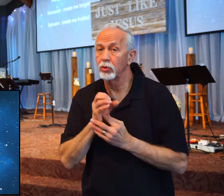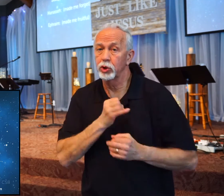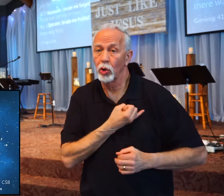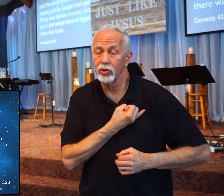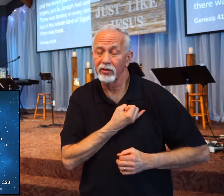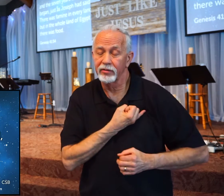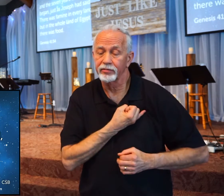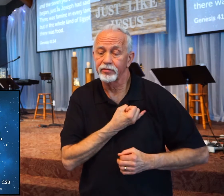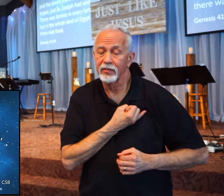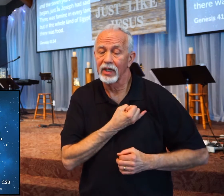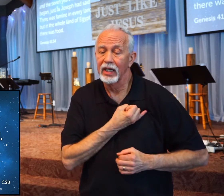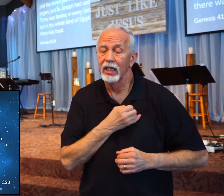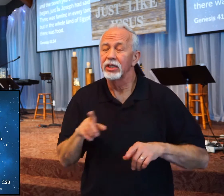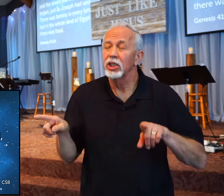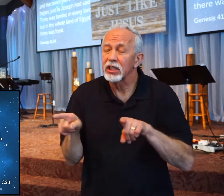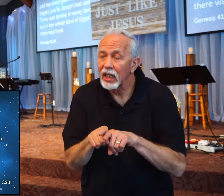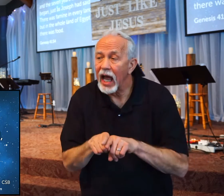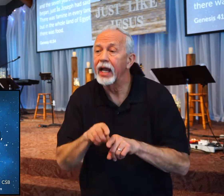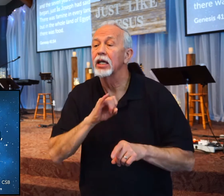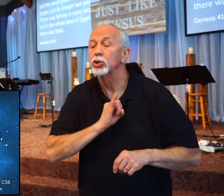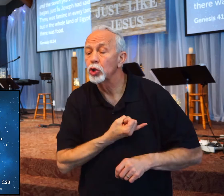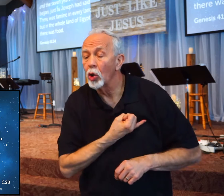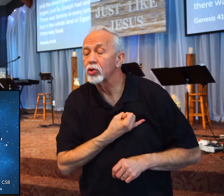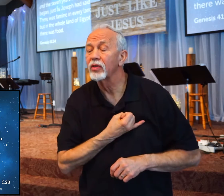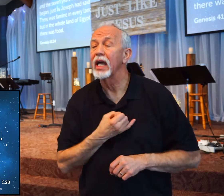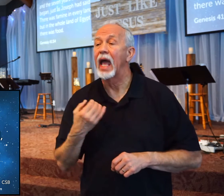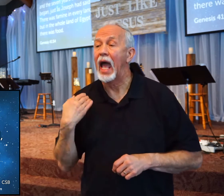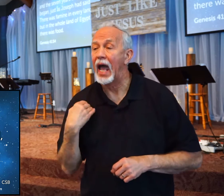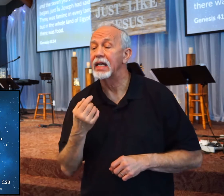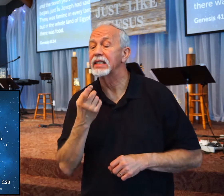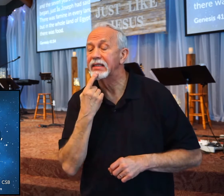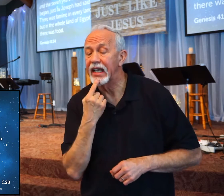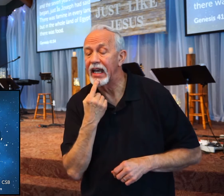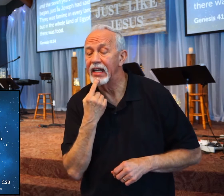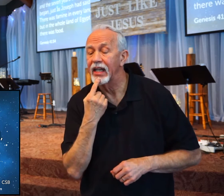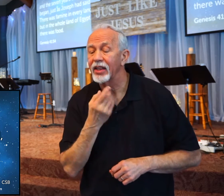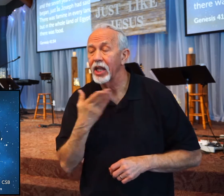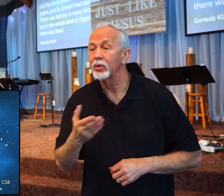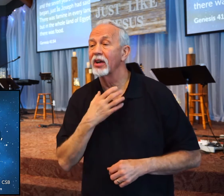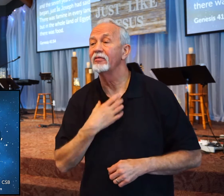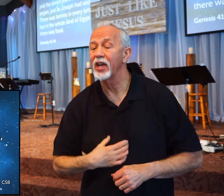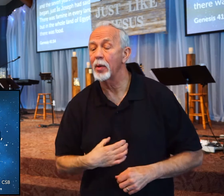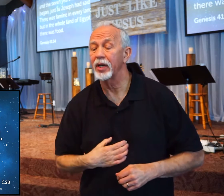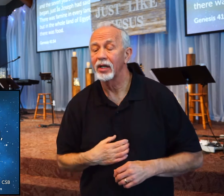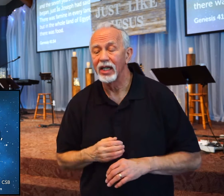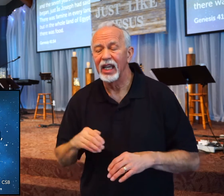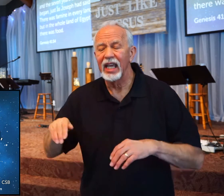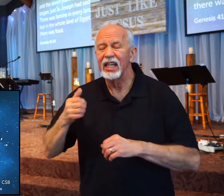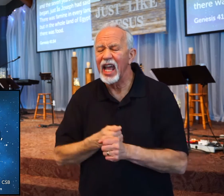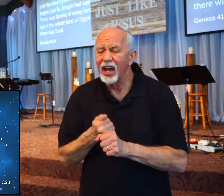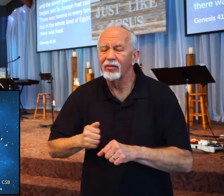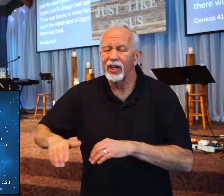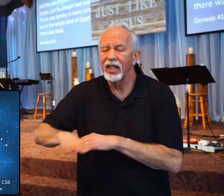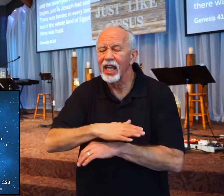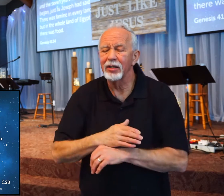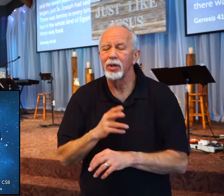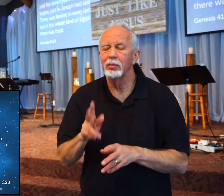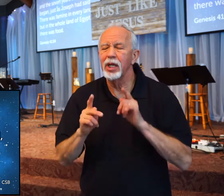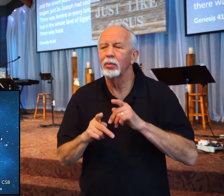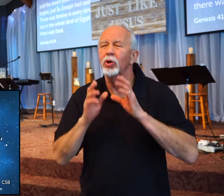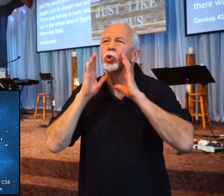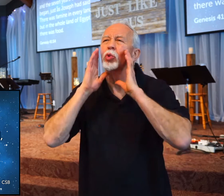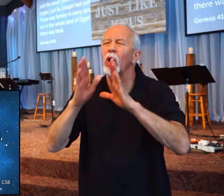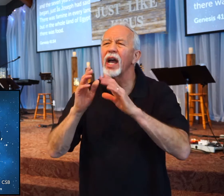says, just as Joseph had said, and there was a famine all across Egypt, the people cried out to Pharaoh for